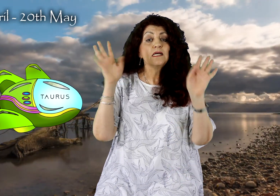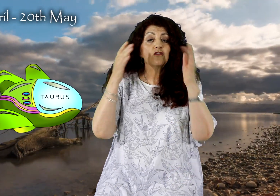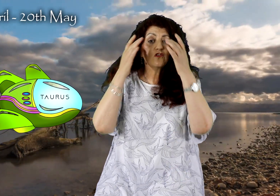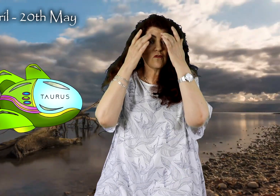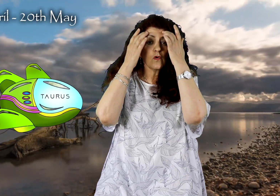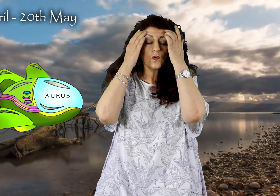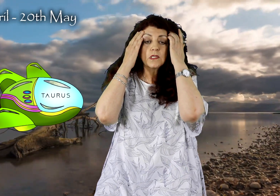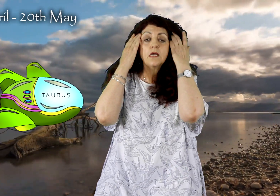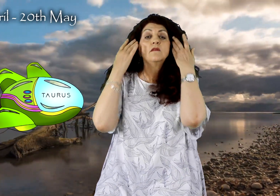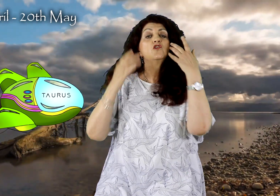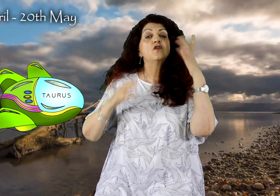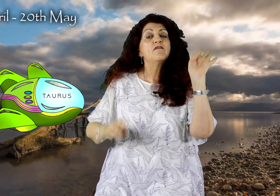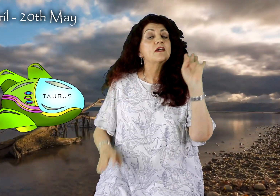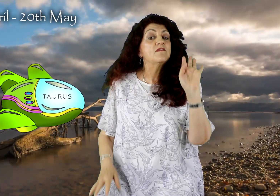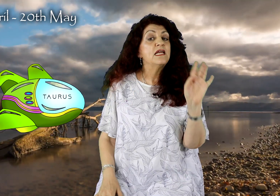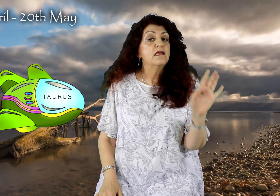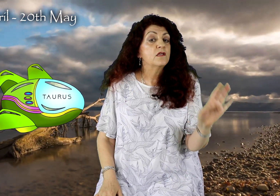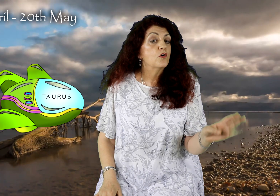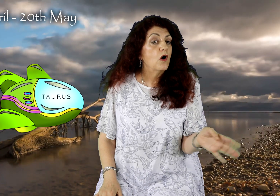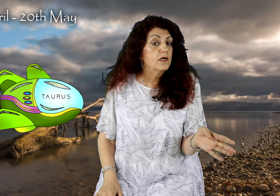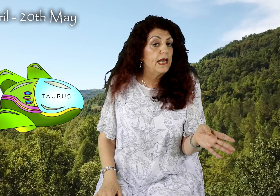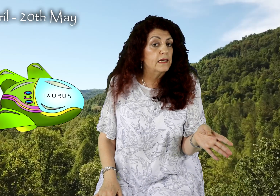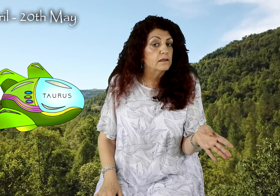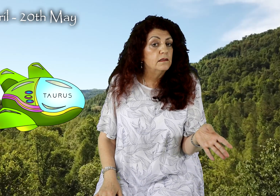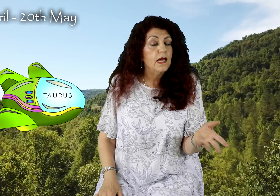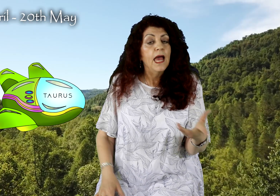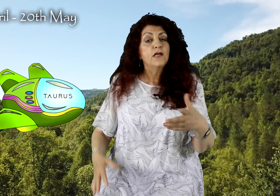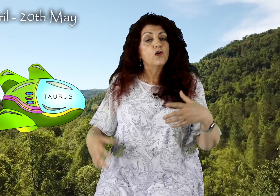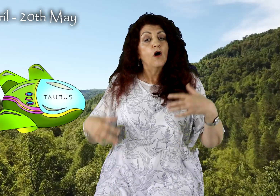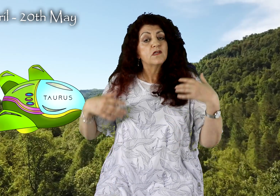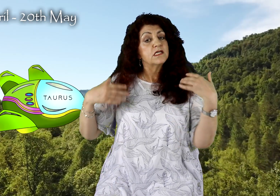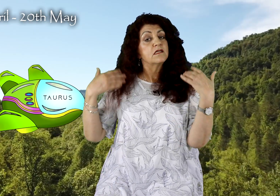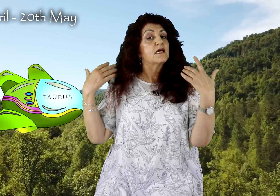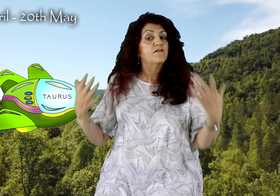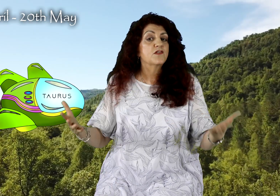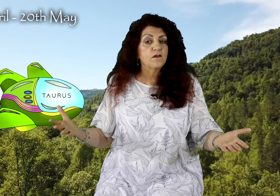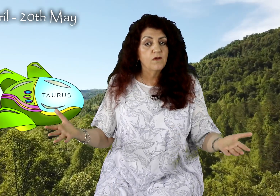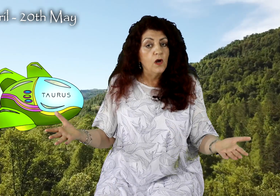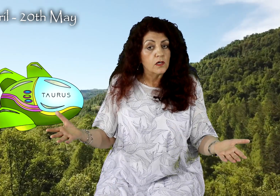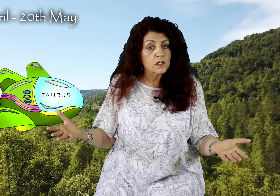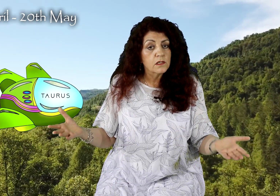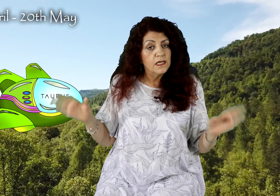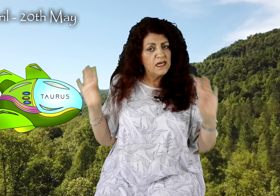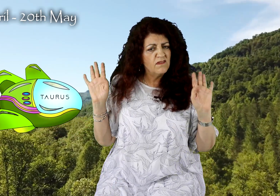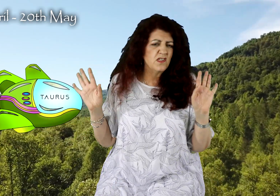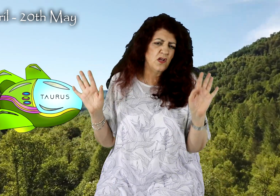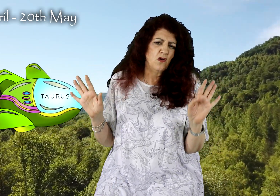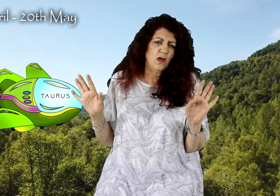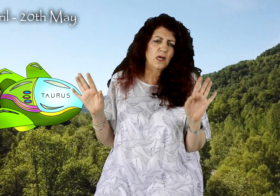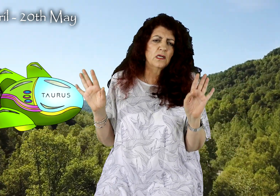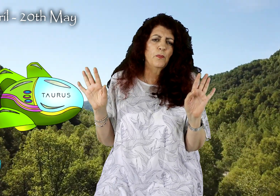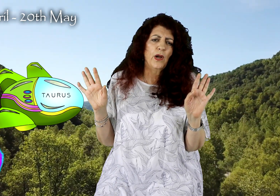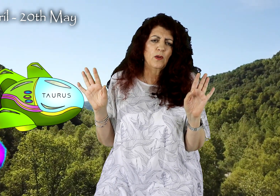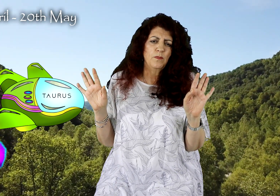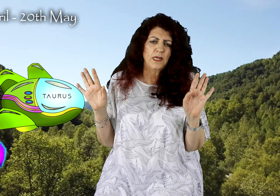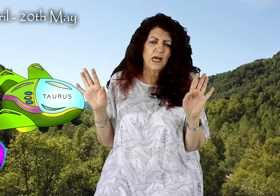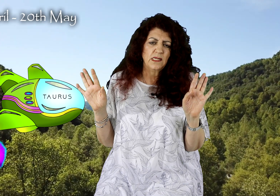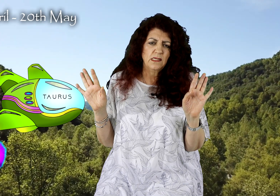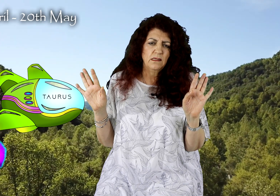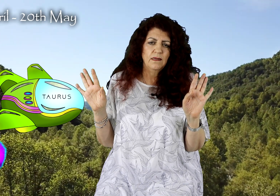true, of course, that you're never given anything you can't handle, and you're obviously the toughest of the lot. Even so, a little break would be nice.